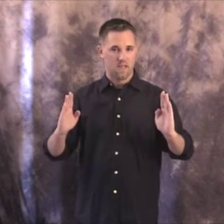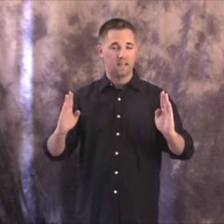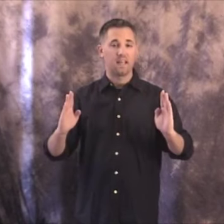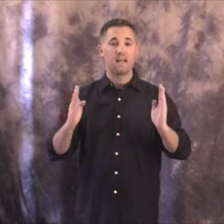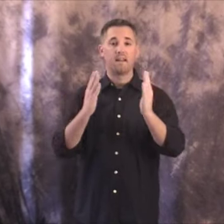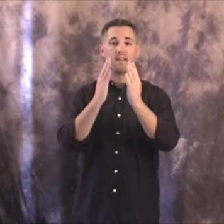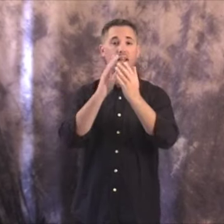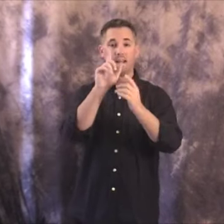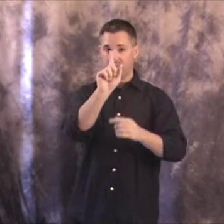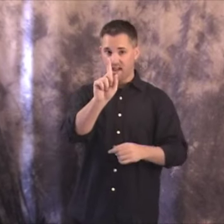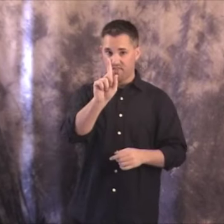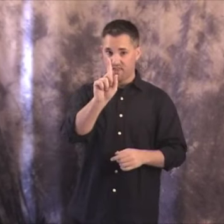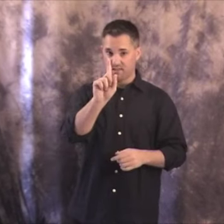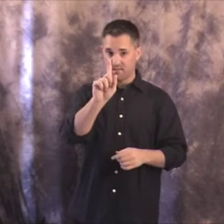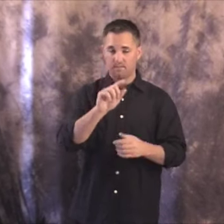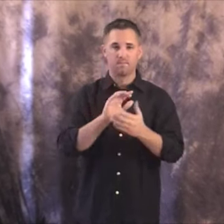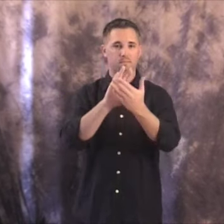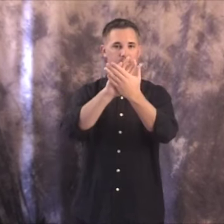and again, not this,